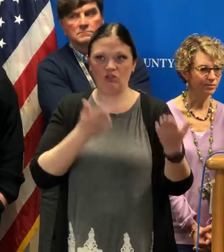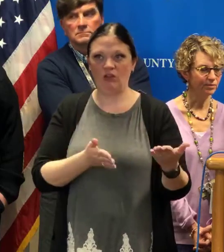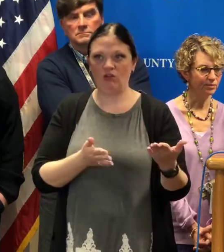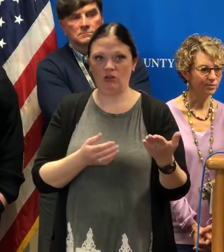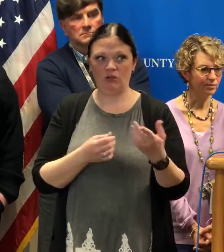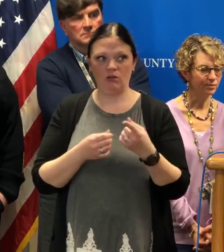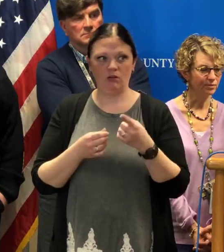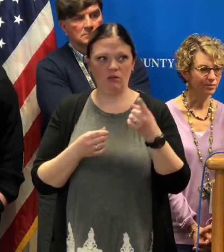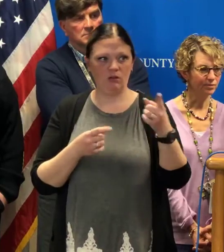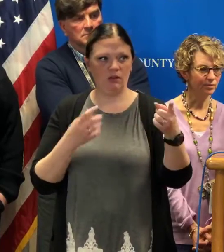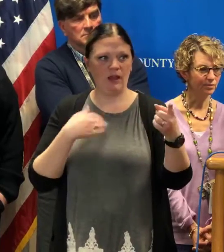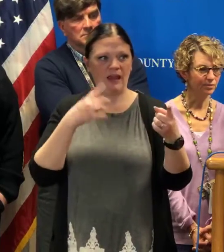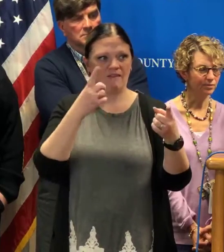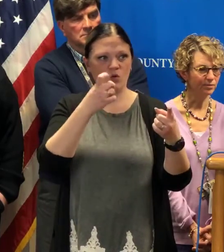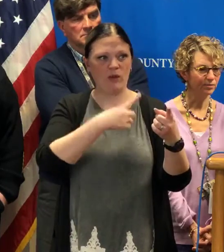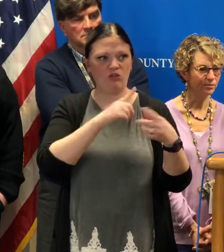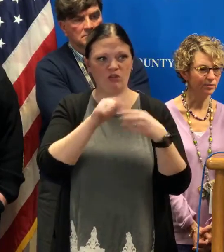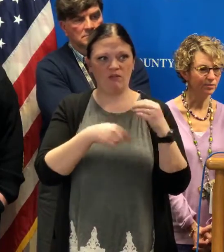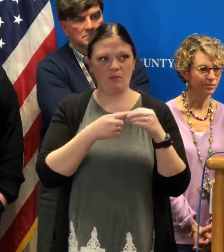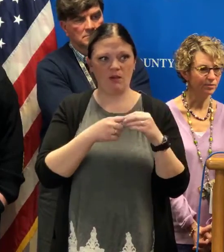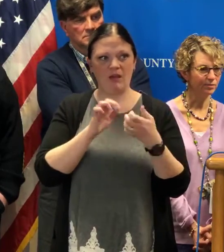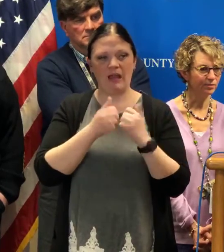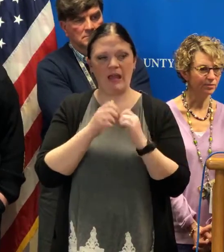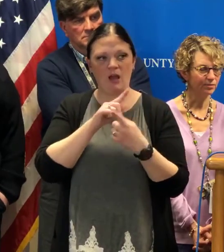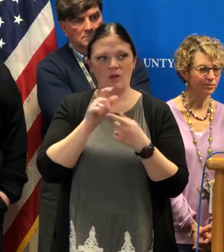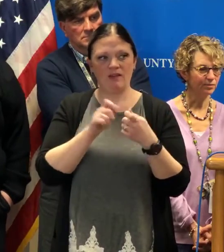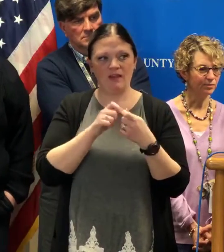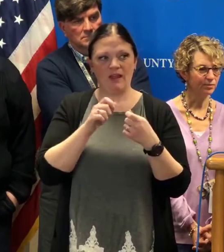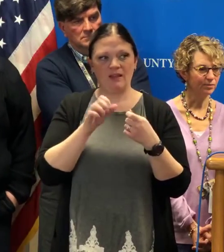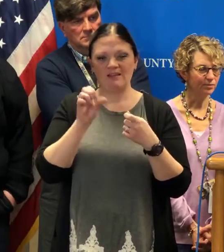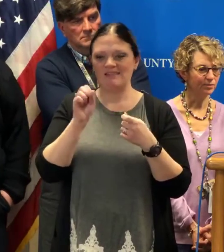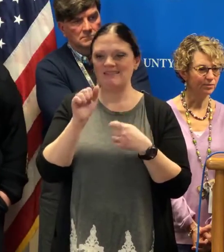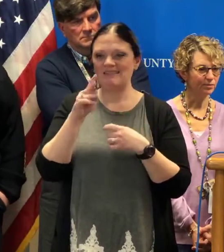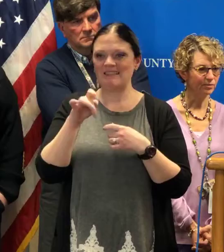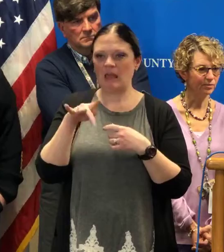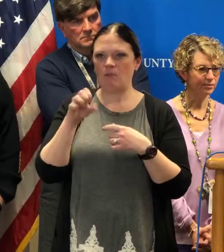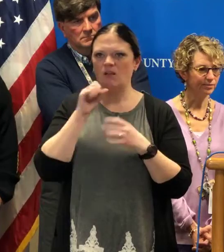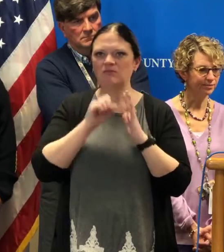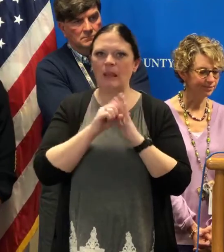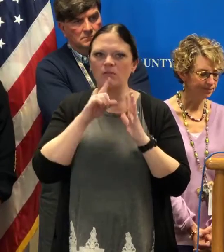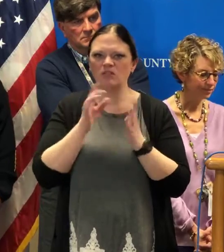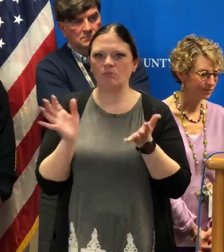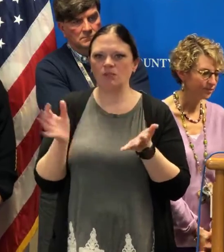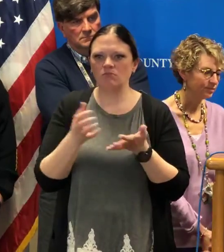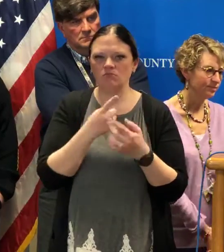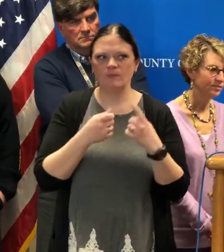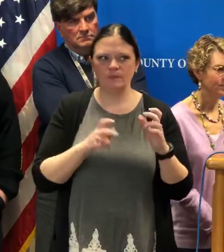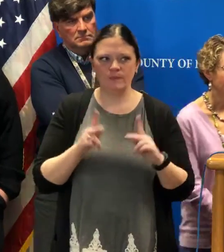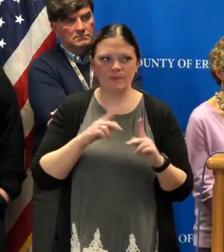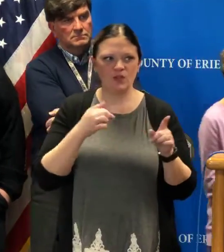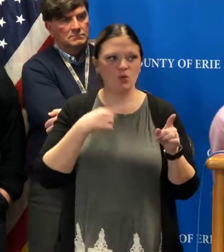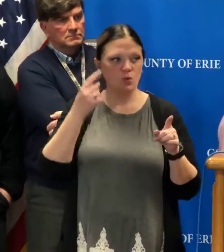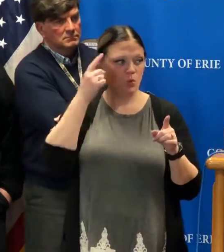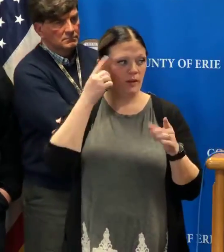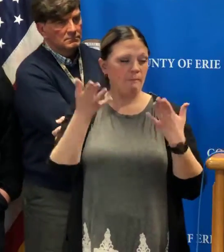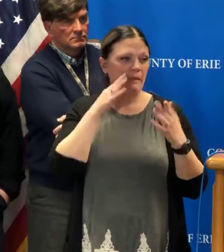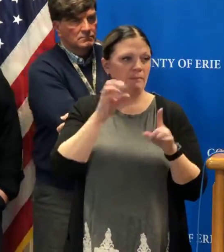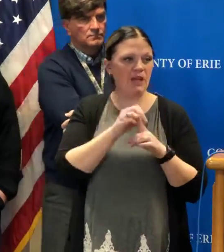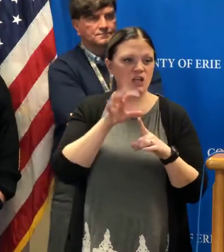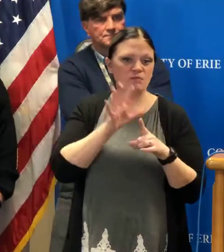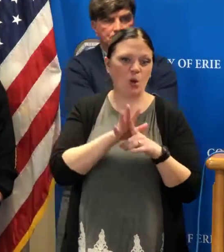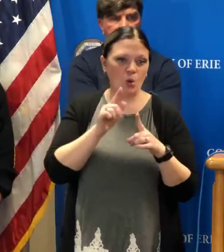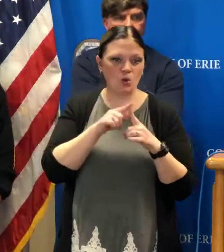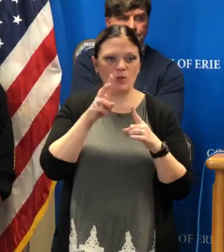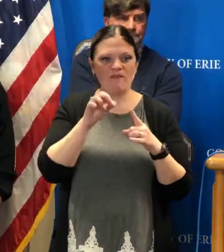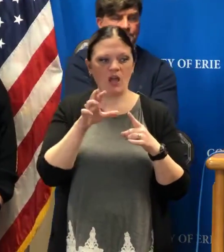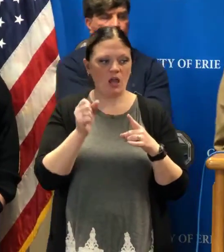also have questions about how exactly samples are being gathered for folks. So let's say you think you could have been exposed to the